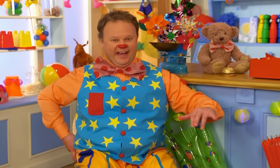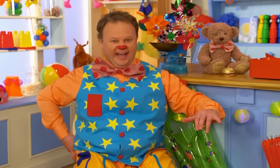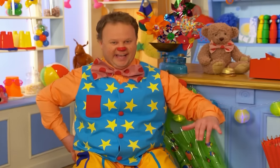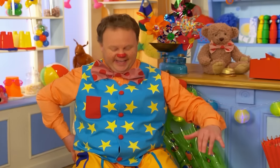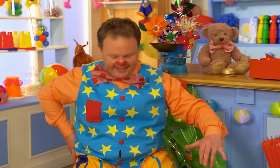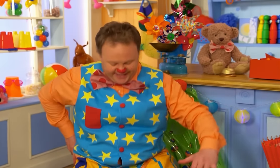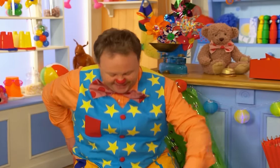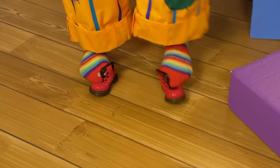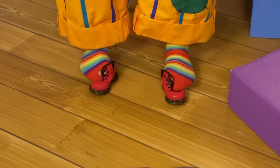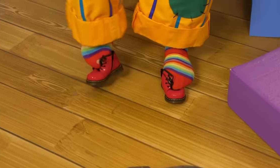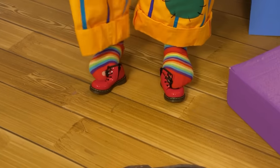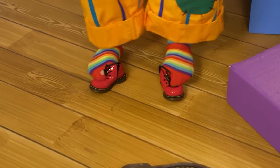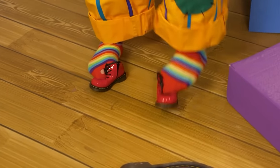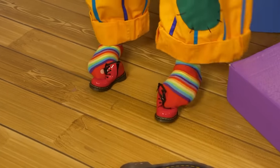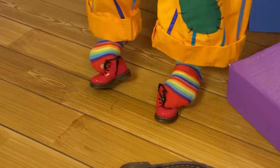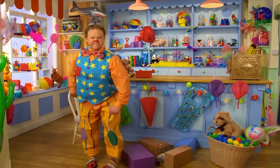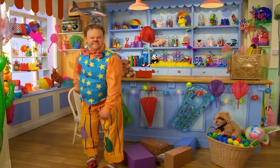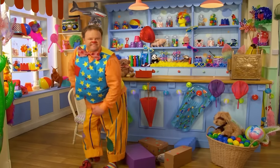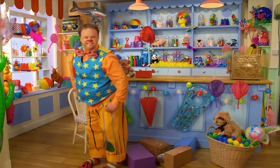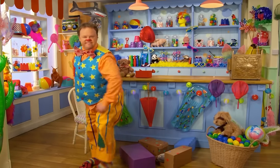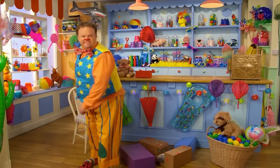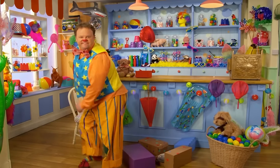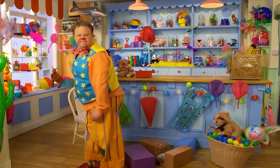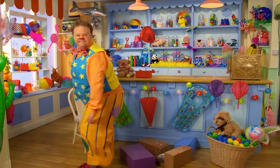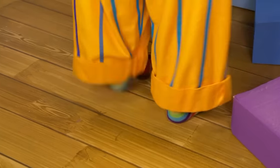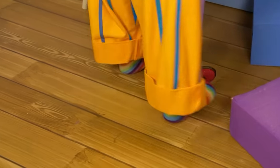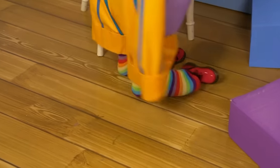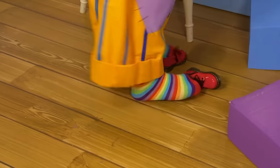Feeling good. You're funny, Mr. Tumble.